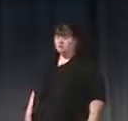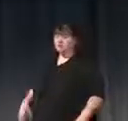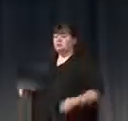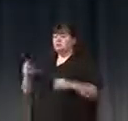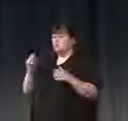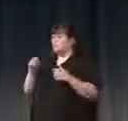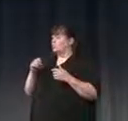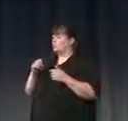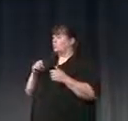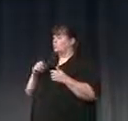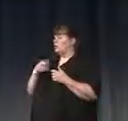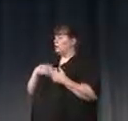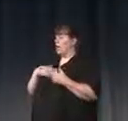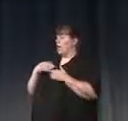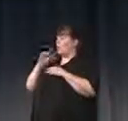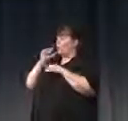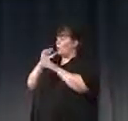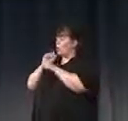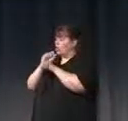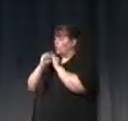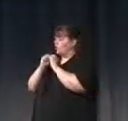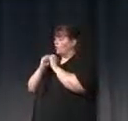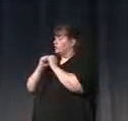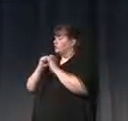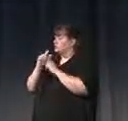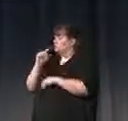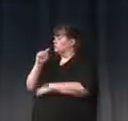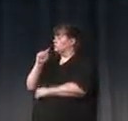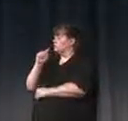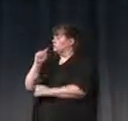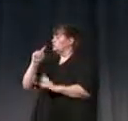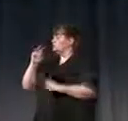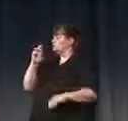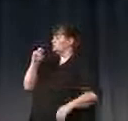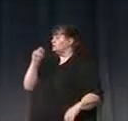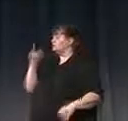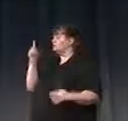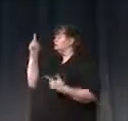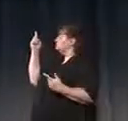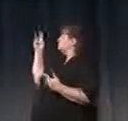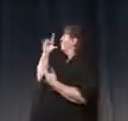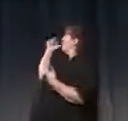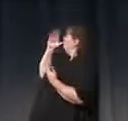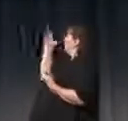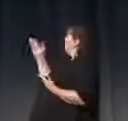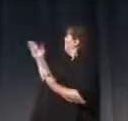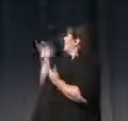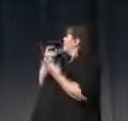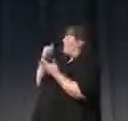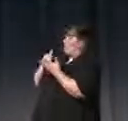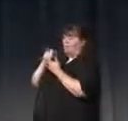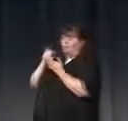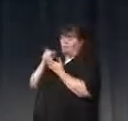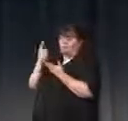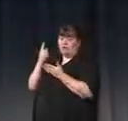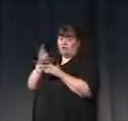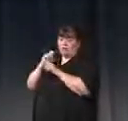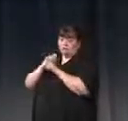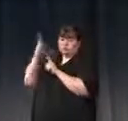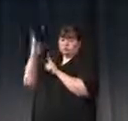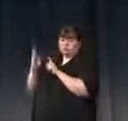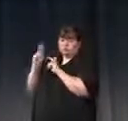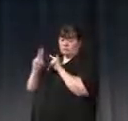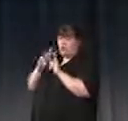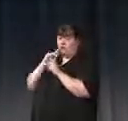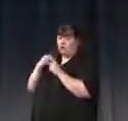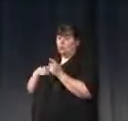acknowledge my collaborators. As I said, my postdoc, James Traer, did a lot of this work. We got a lot of help making these measurements from these people, and we're